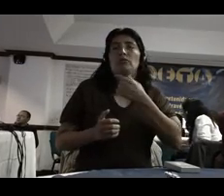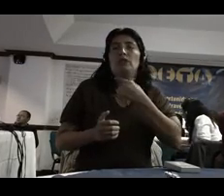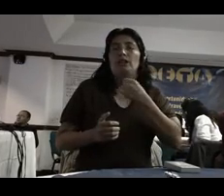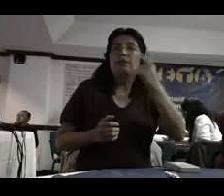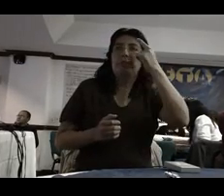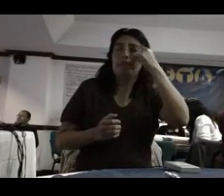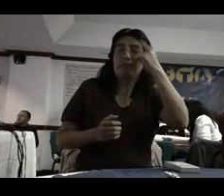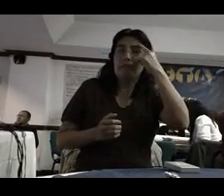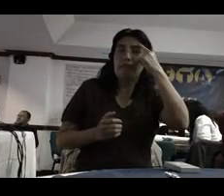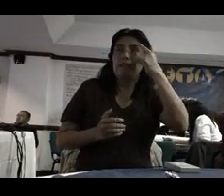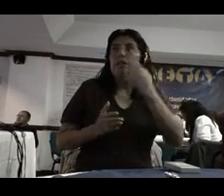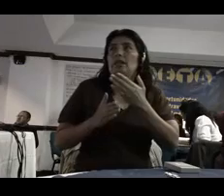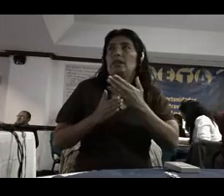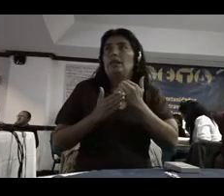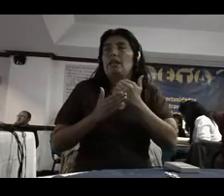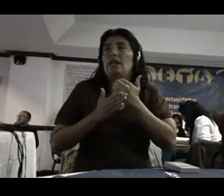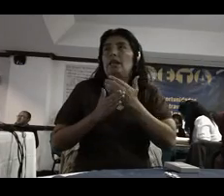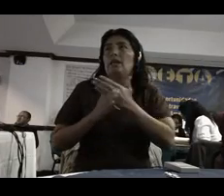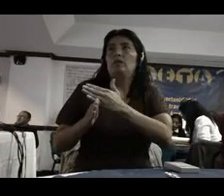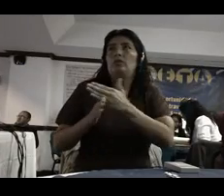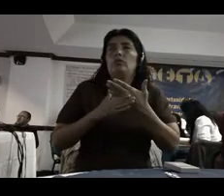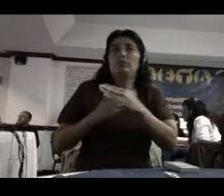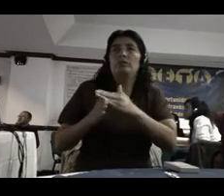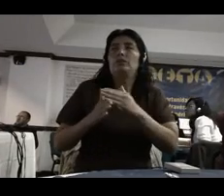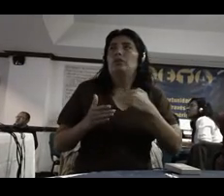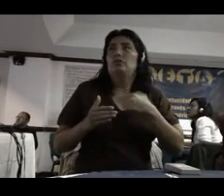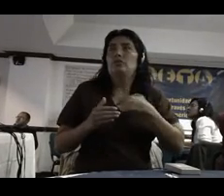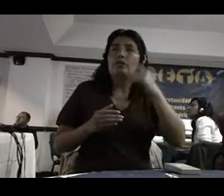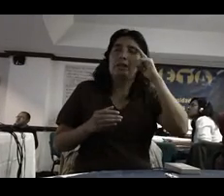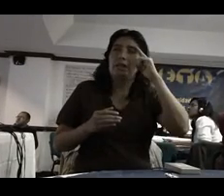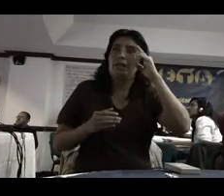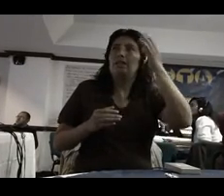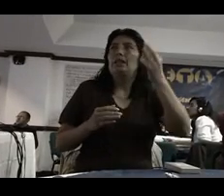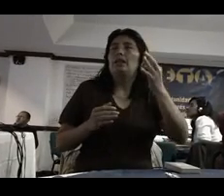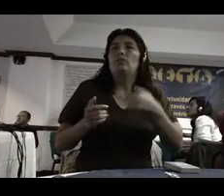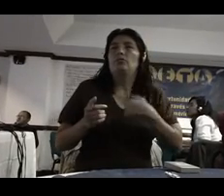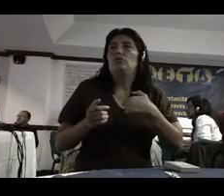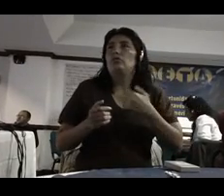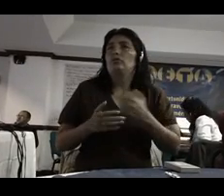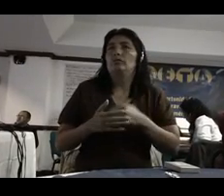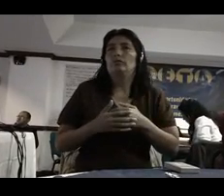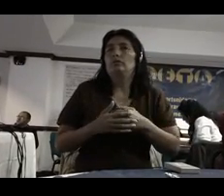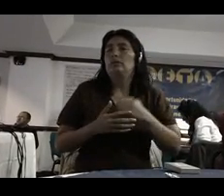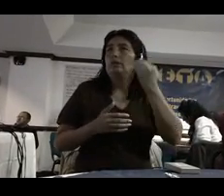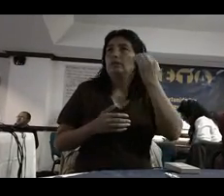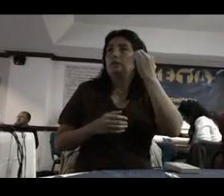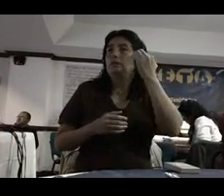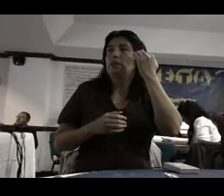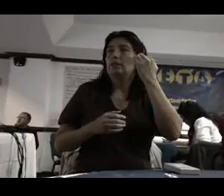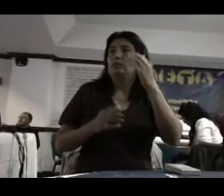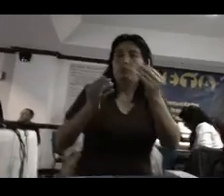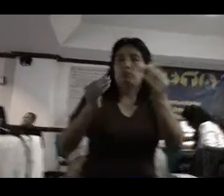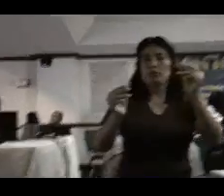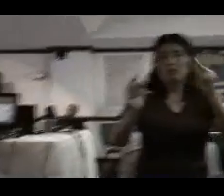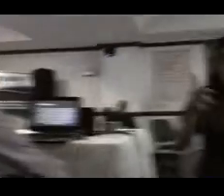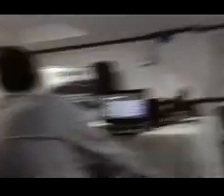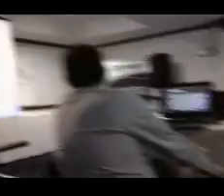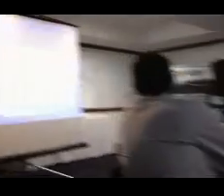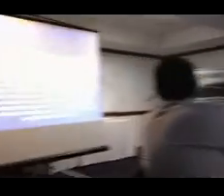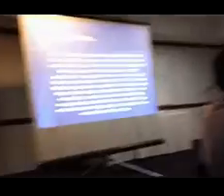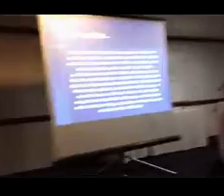I've created after working with many, many participants, and they have contributed to this definition. Collaboration is the creation of a